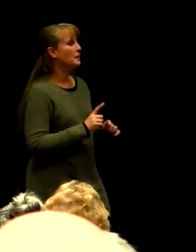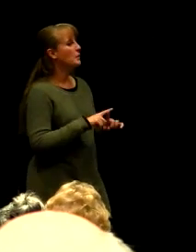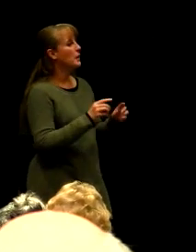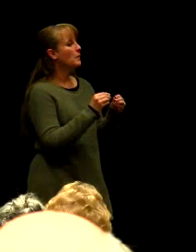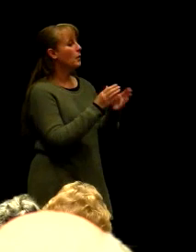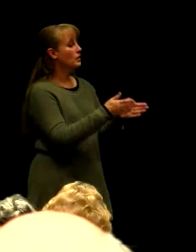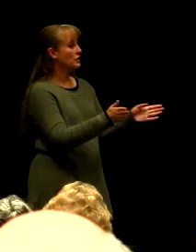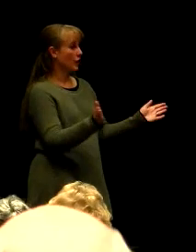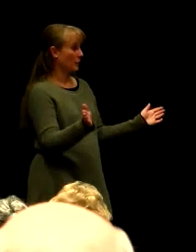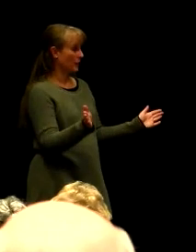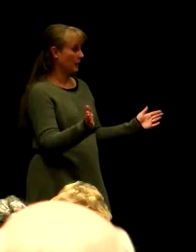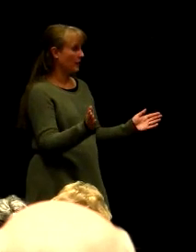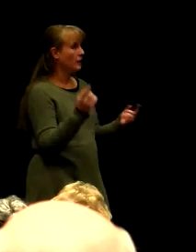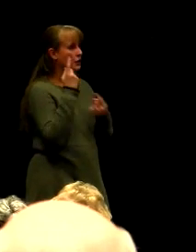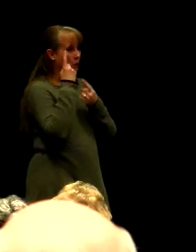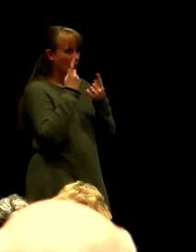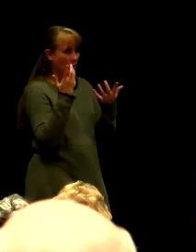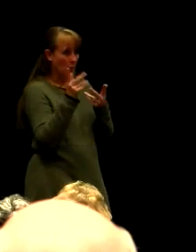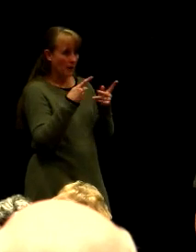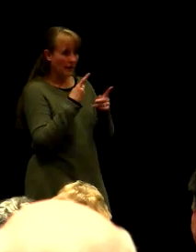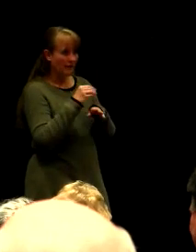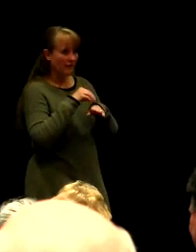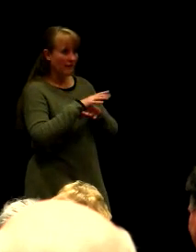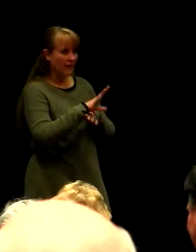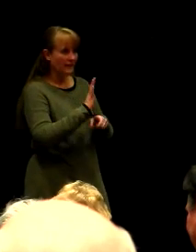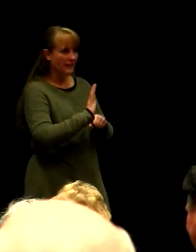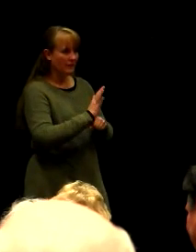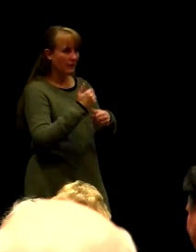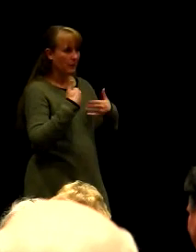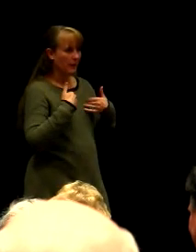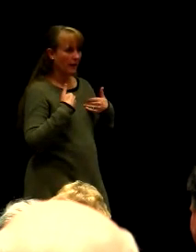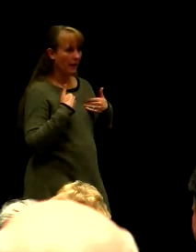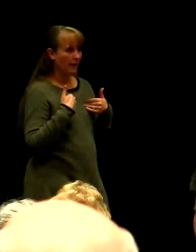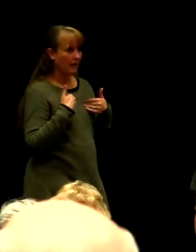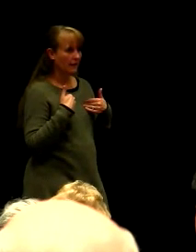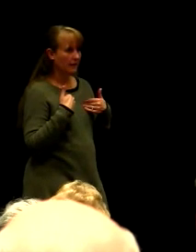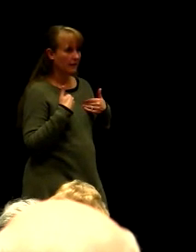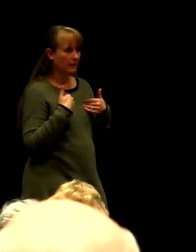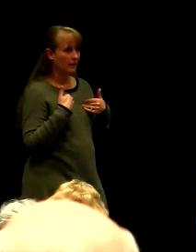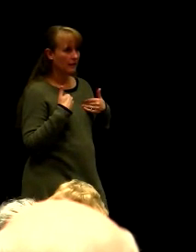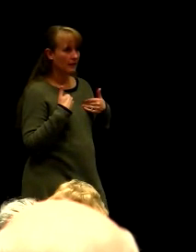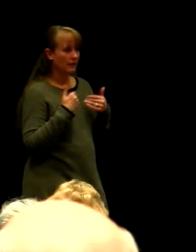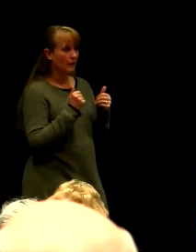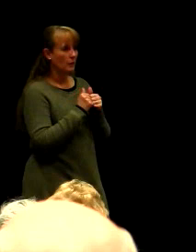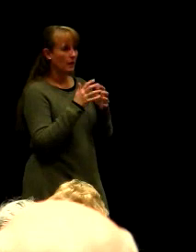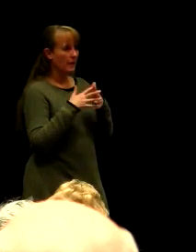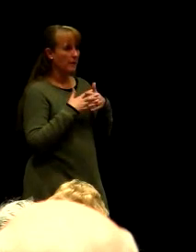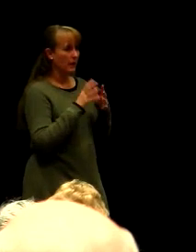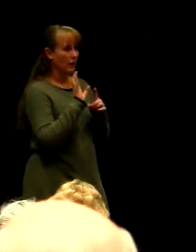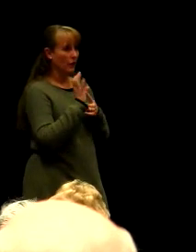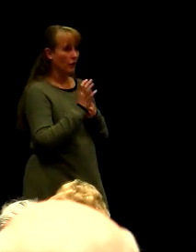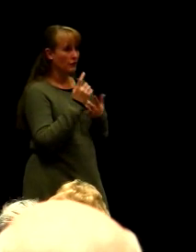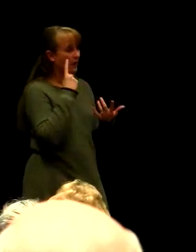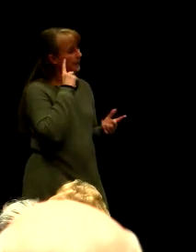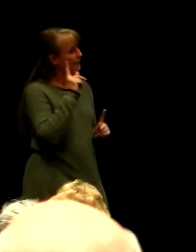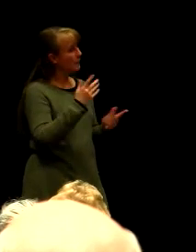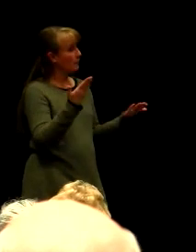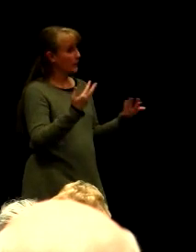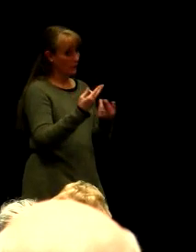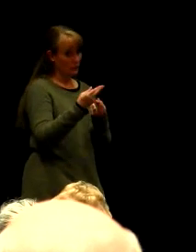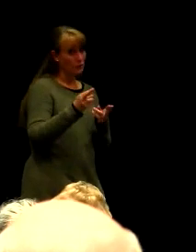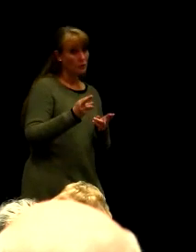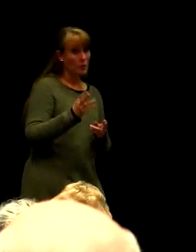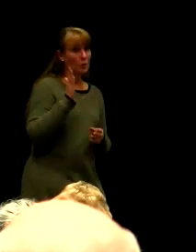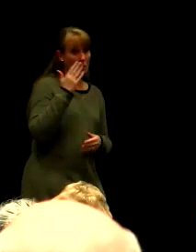More generally, you're wondering what kind of an effect this film had on American culture. I think people in this room would